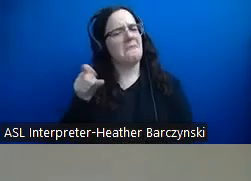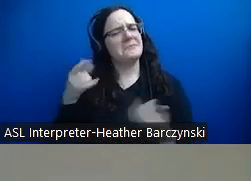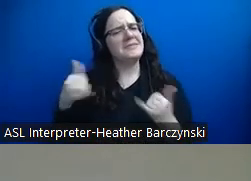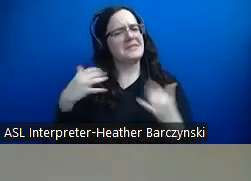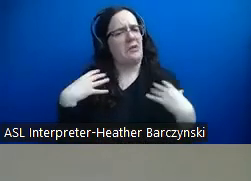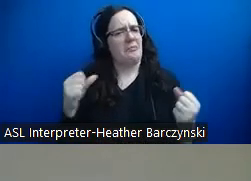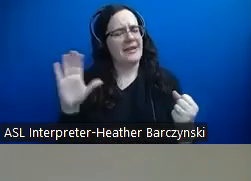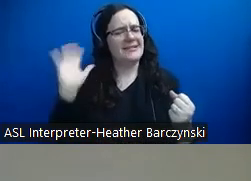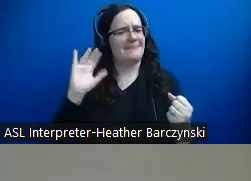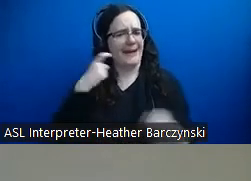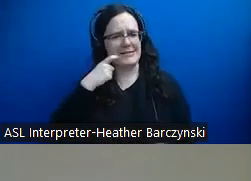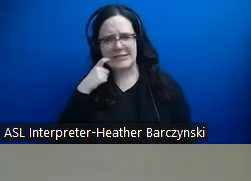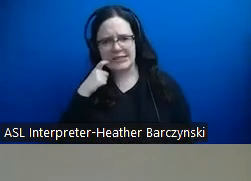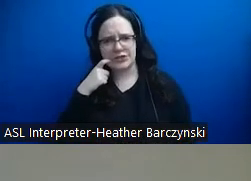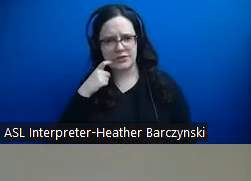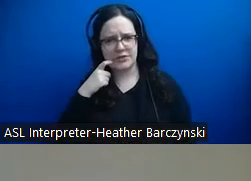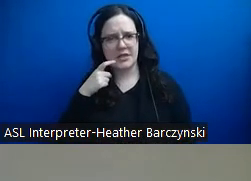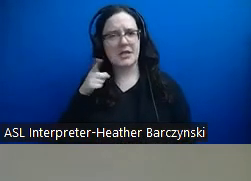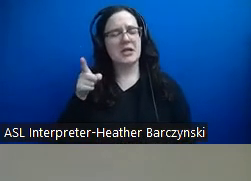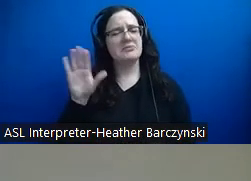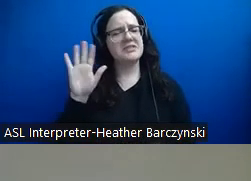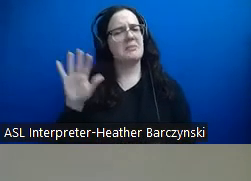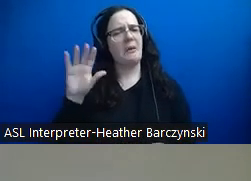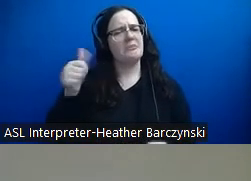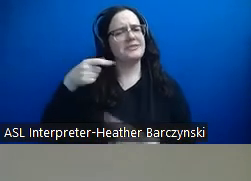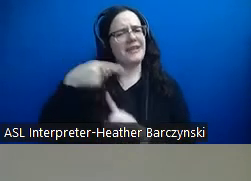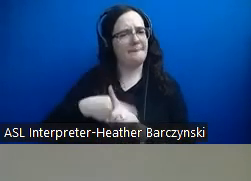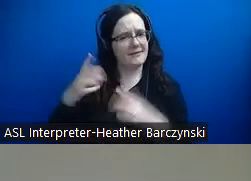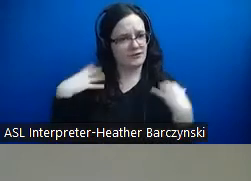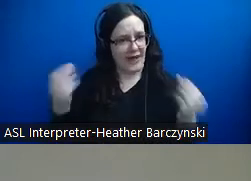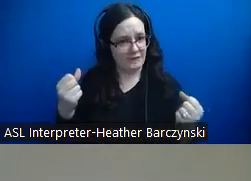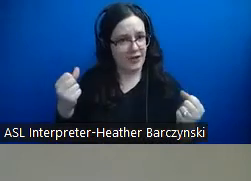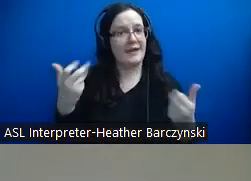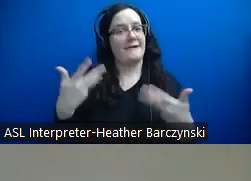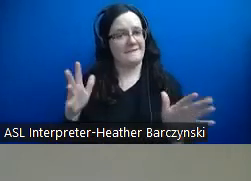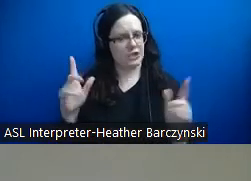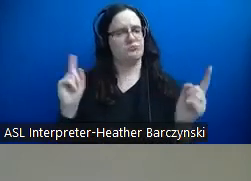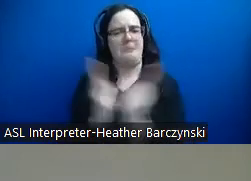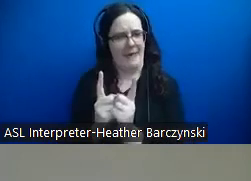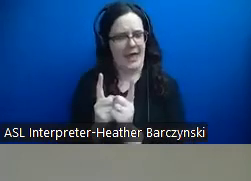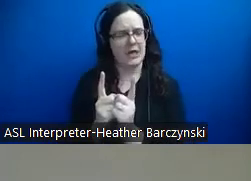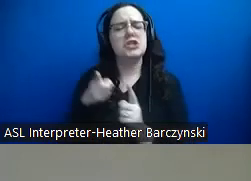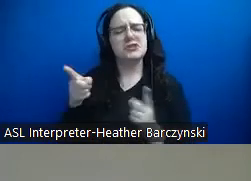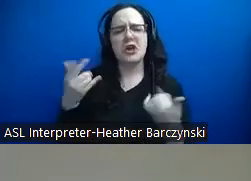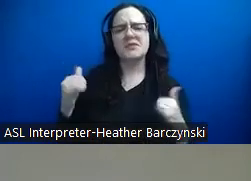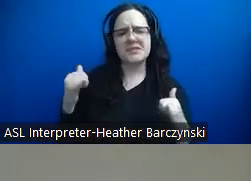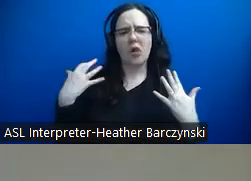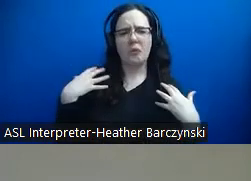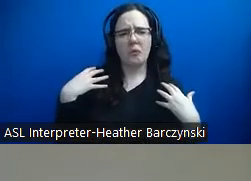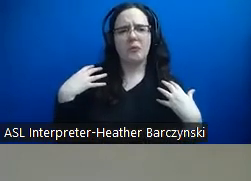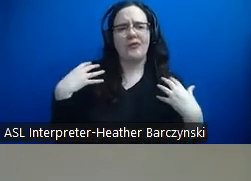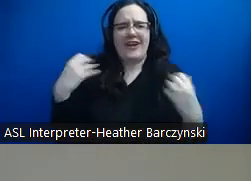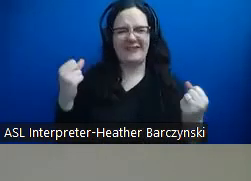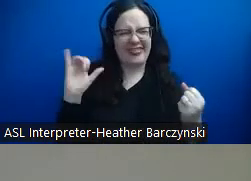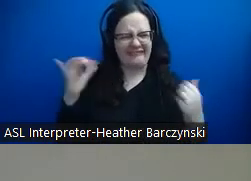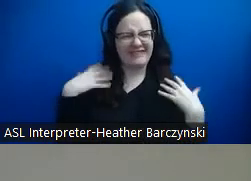addictions. He was about 10 months into his recovery, and then him and I met. So he was kind of still on that recovery high when I met